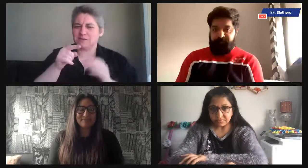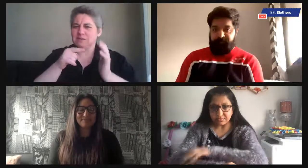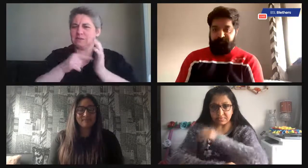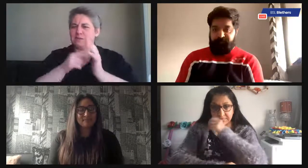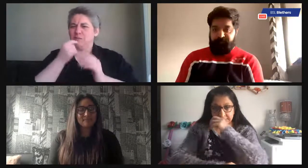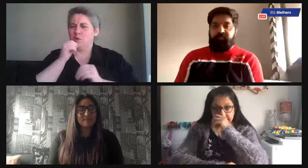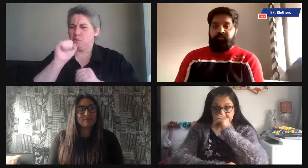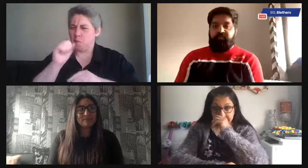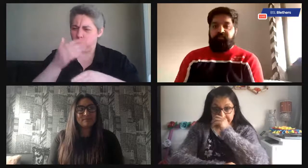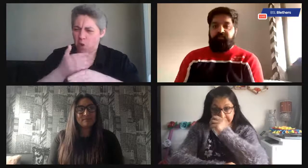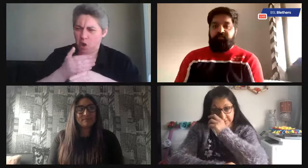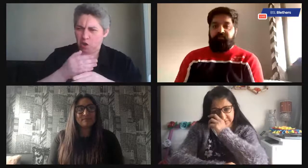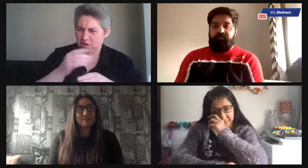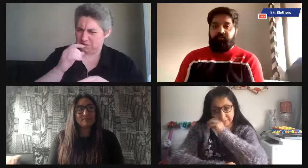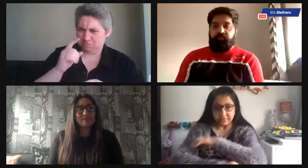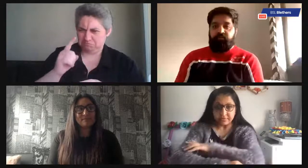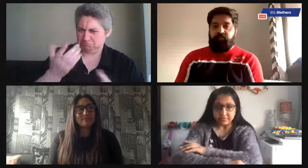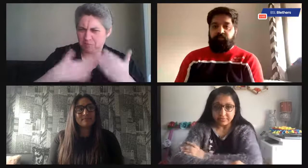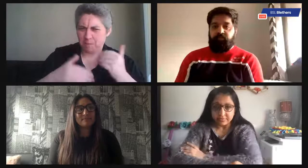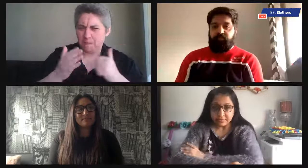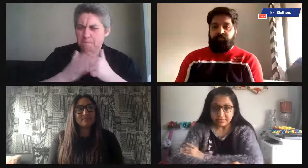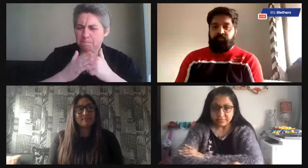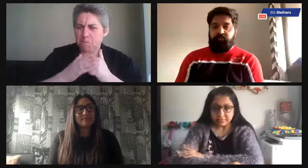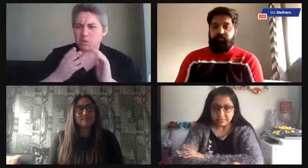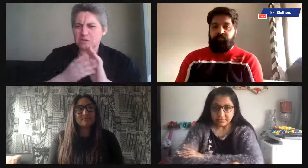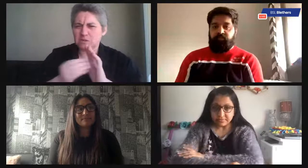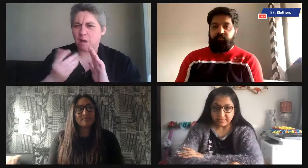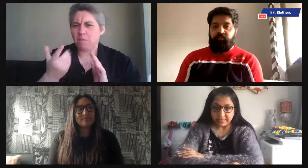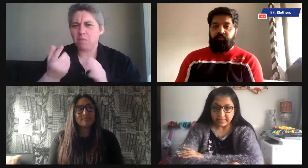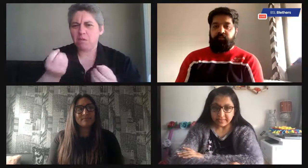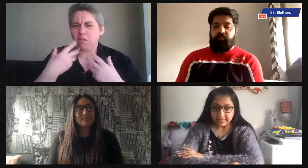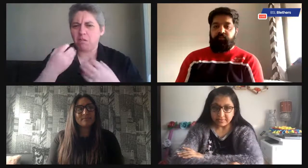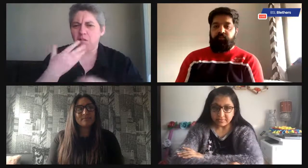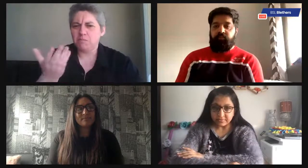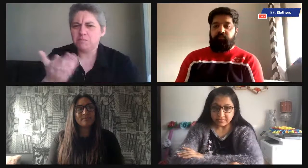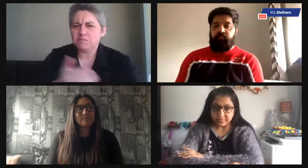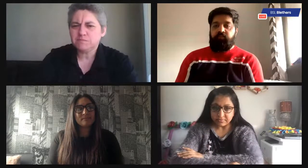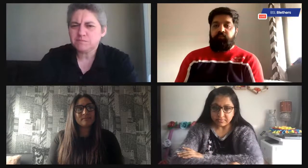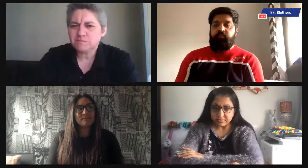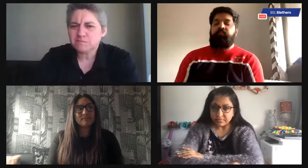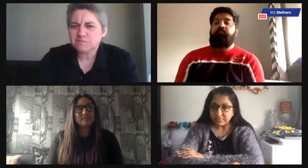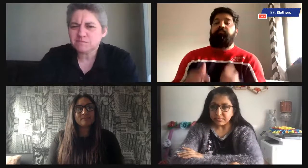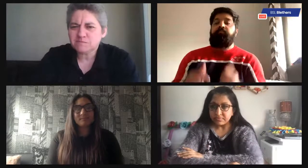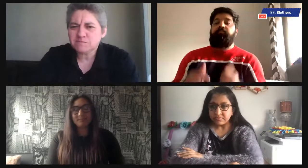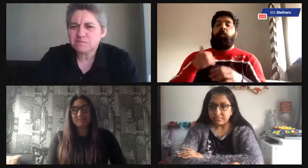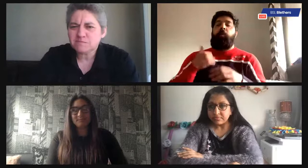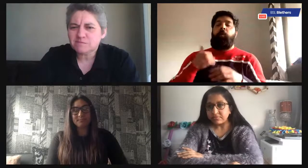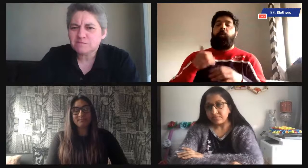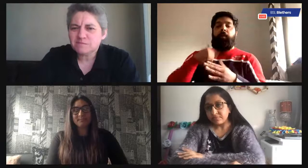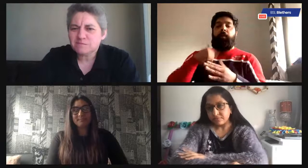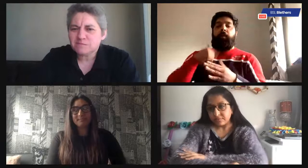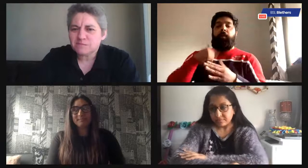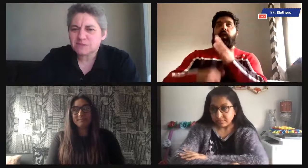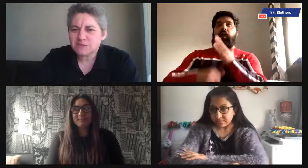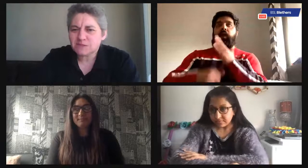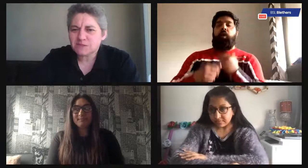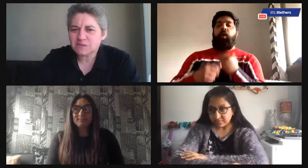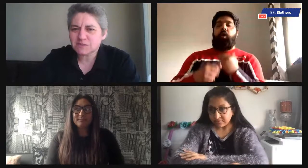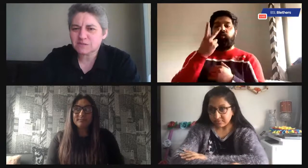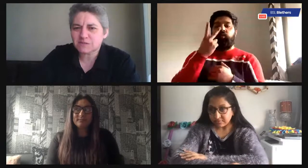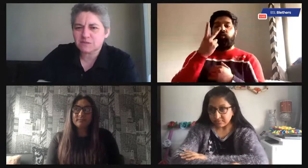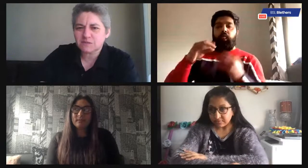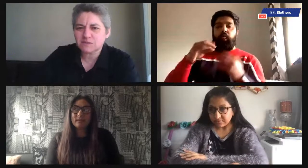last few years. So now it's your turn to see. Could you give me an examples of what work you